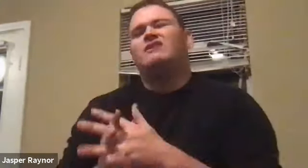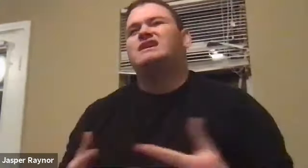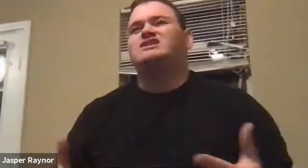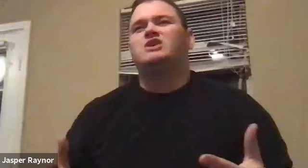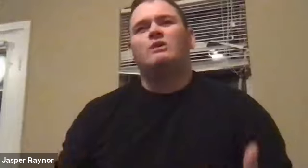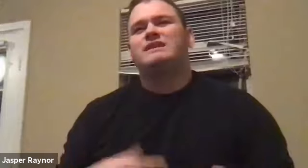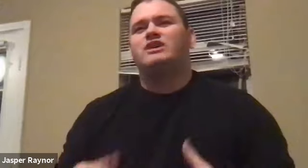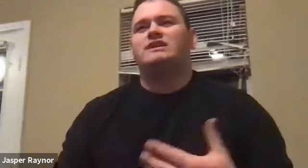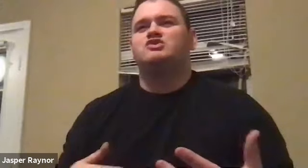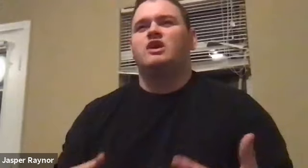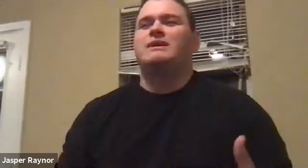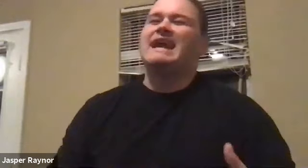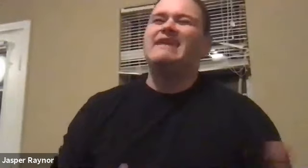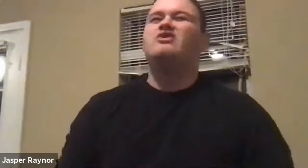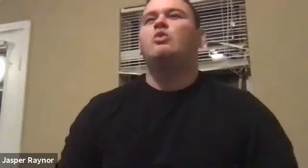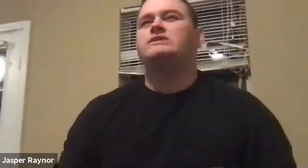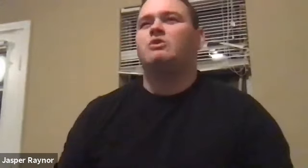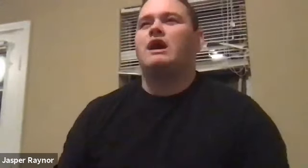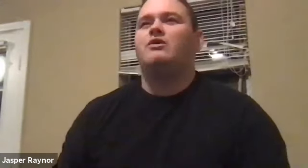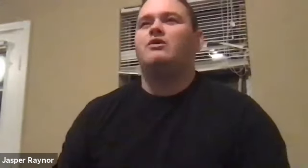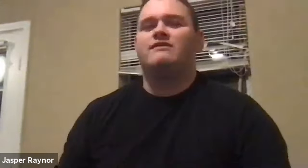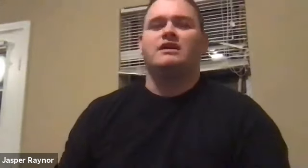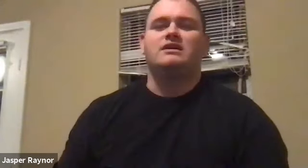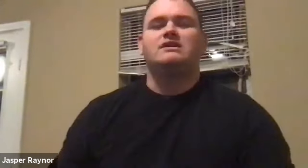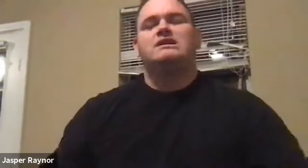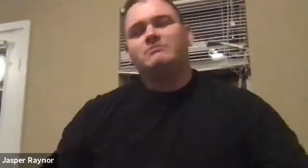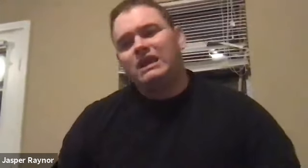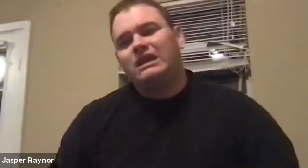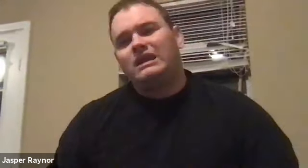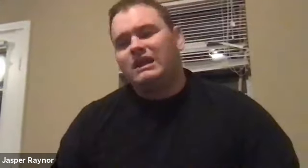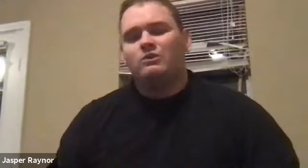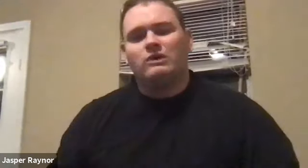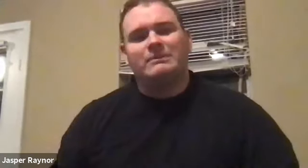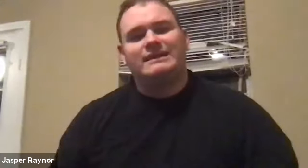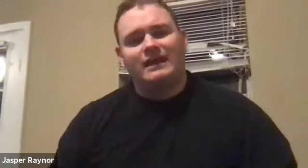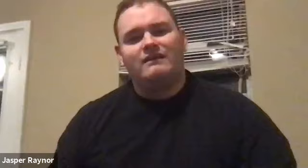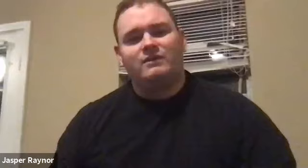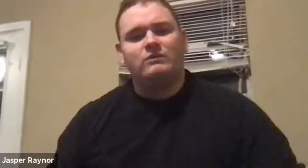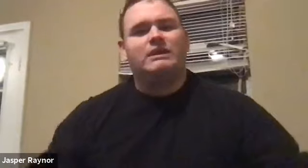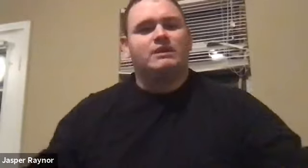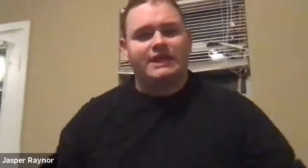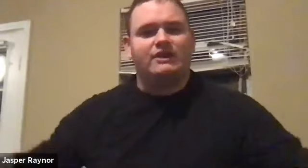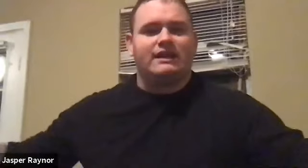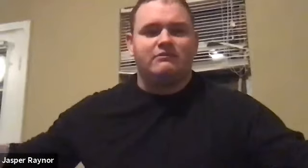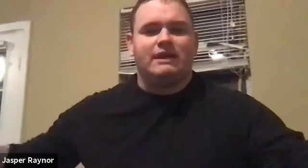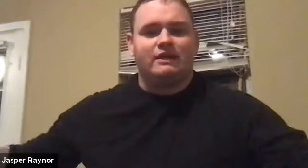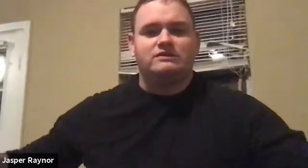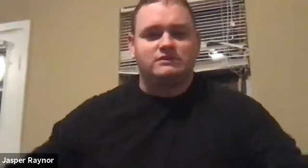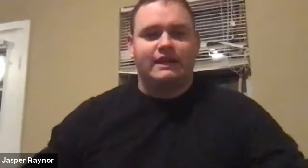really console. I would never like distraught, but like every once in a while, I would have like a, "Man, I don't want to be deaf. I want to be able to hear like everybody else